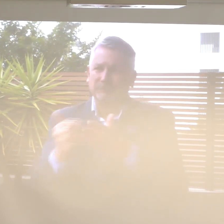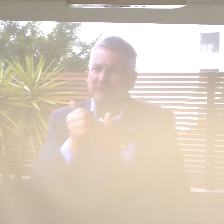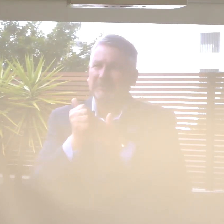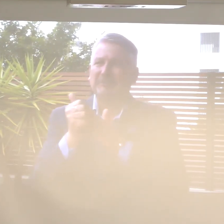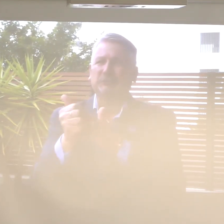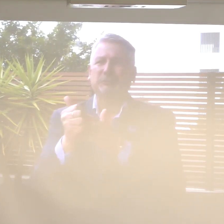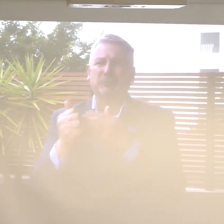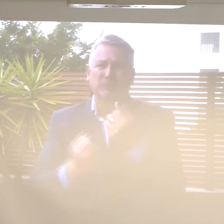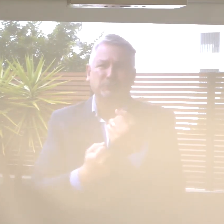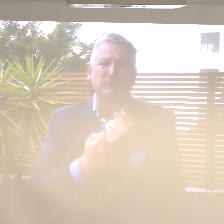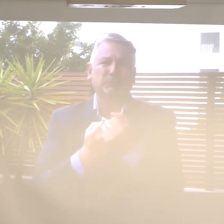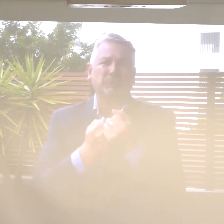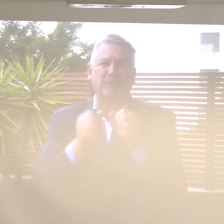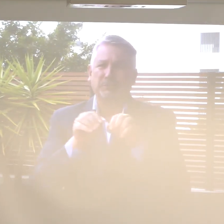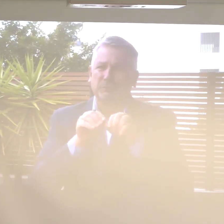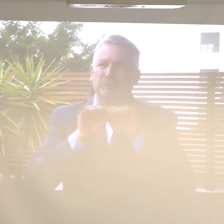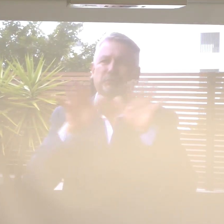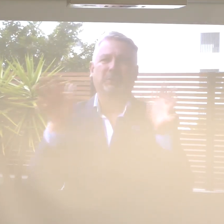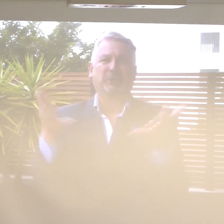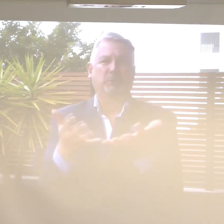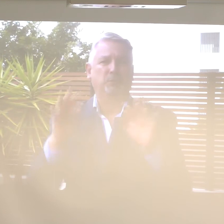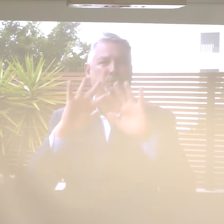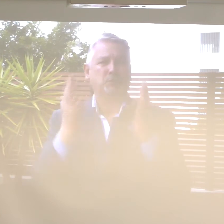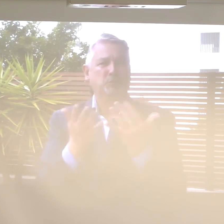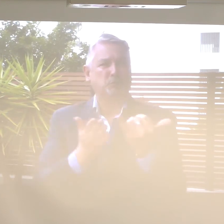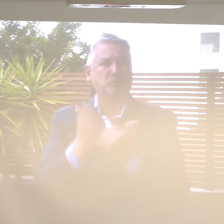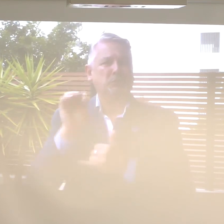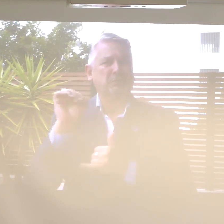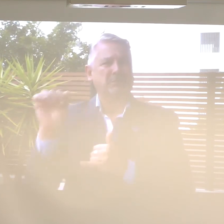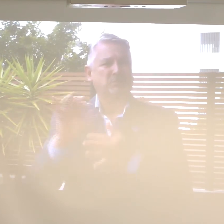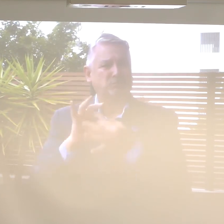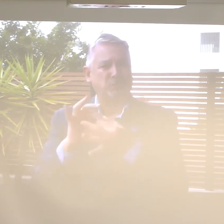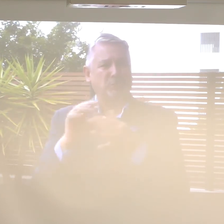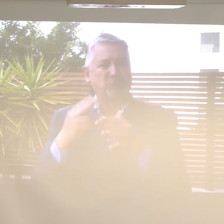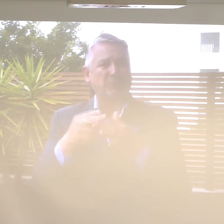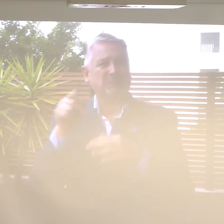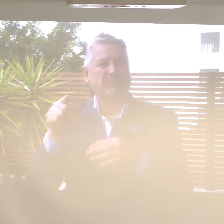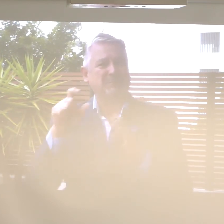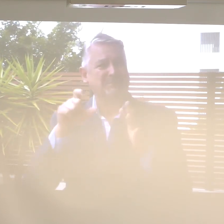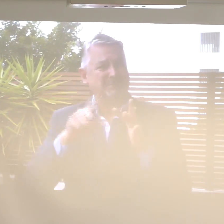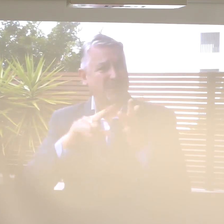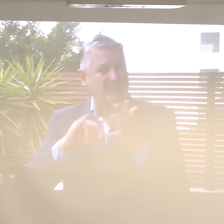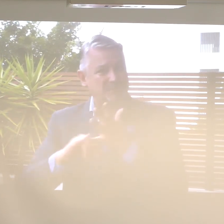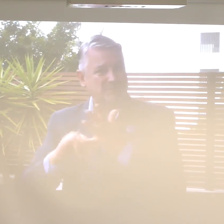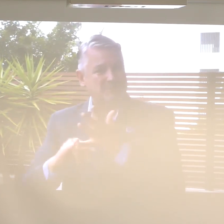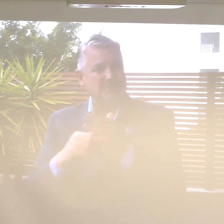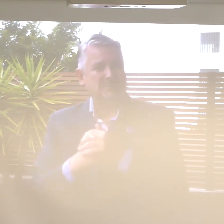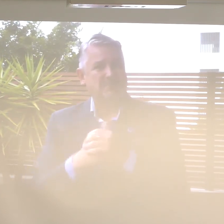has given so much leadership, support, and his influence is still felt all around the world, particularly in relation